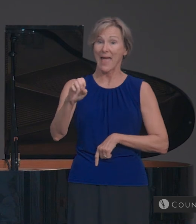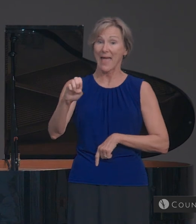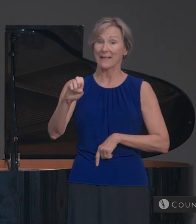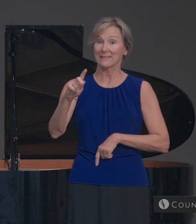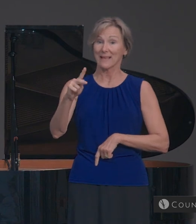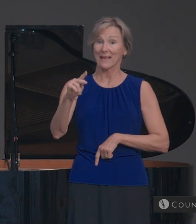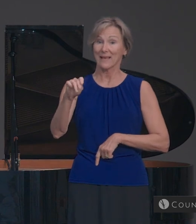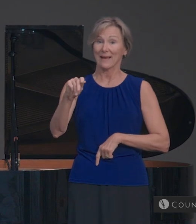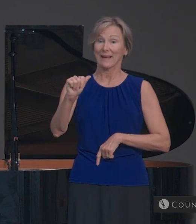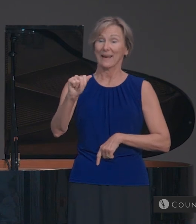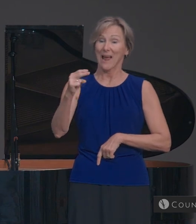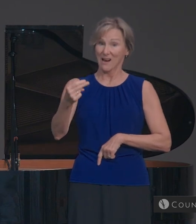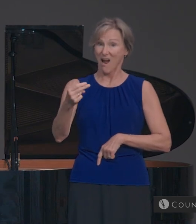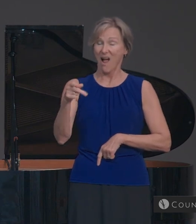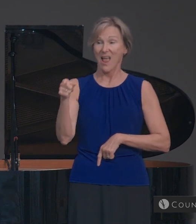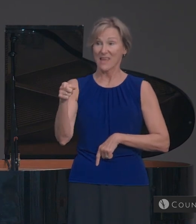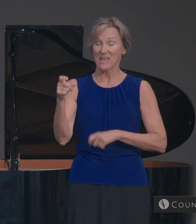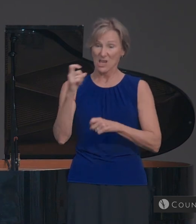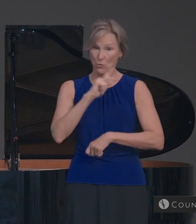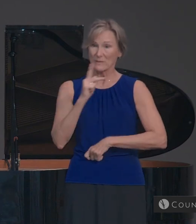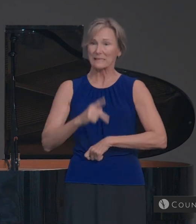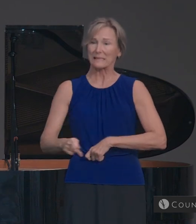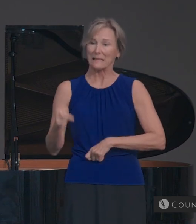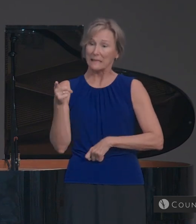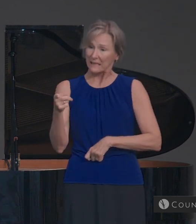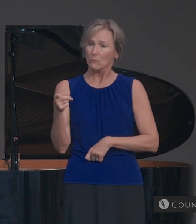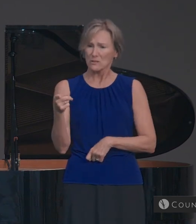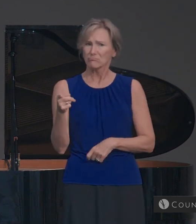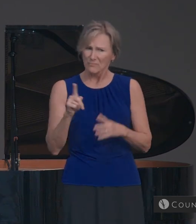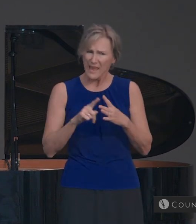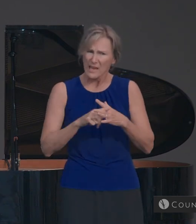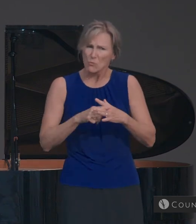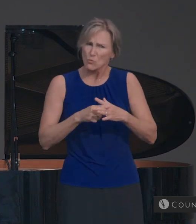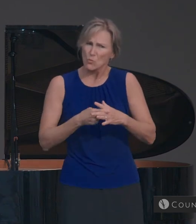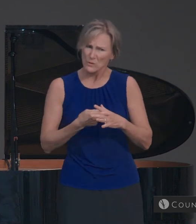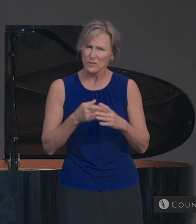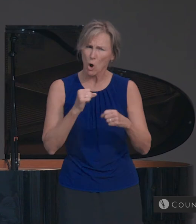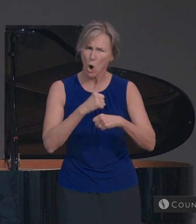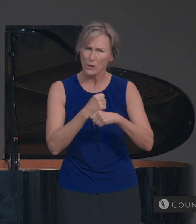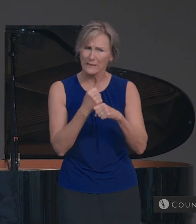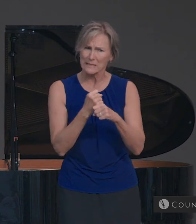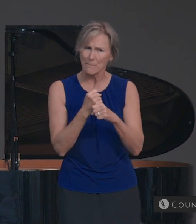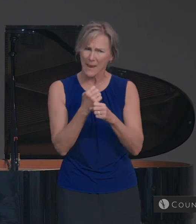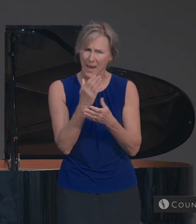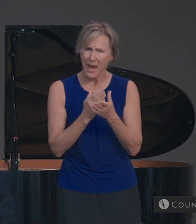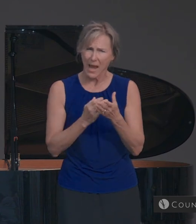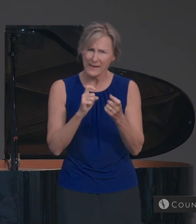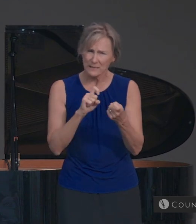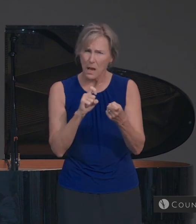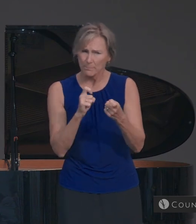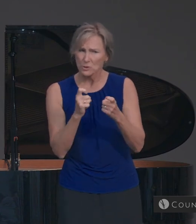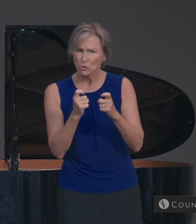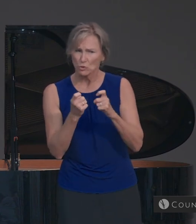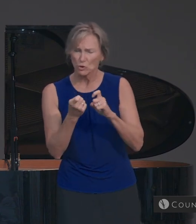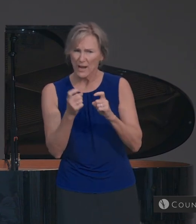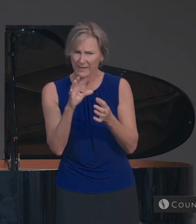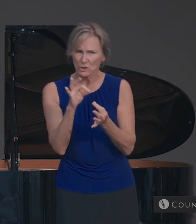while Hezekiah would be making some reforms. We won't take the time to actually go there and read what happens,